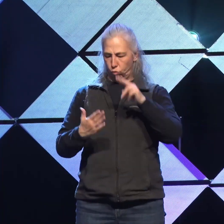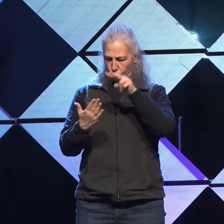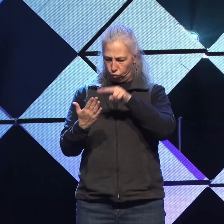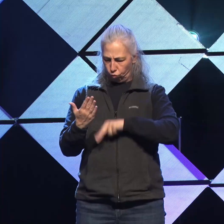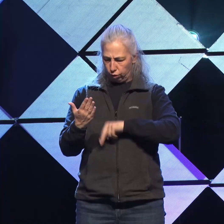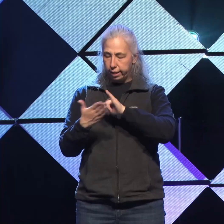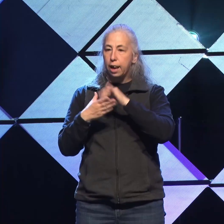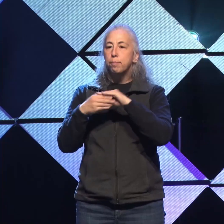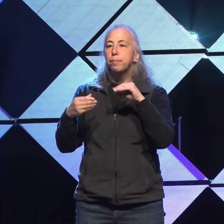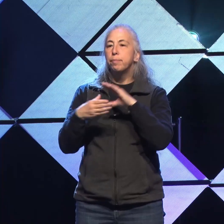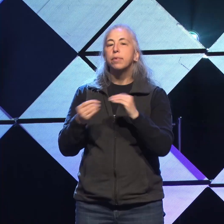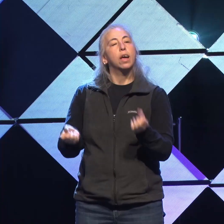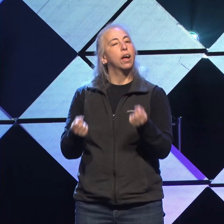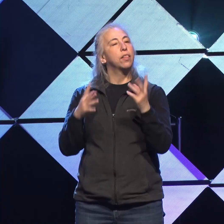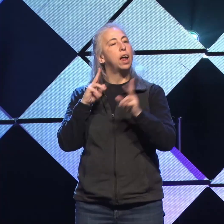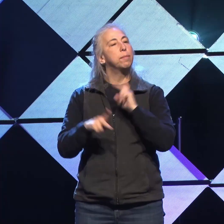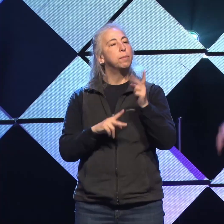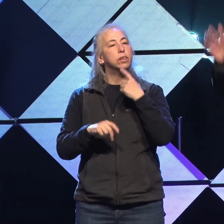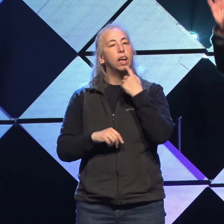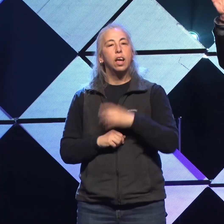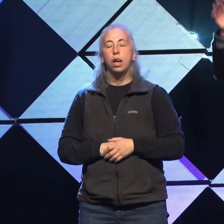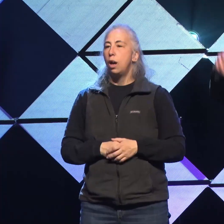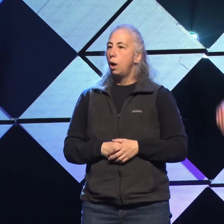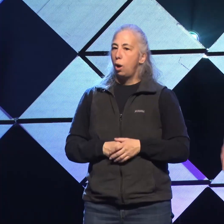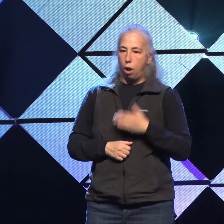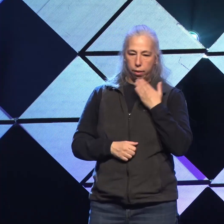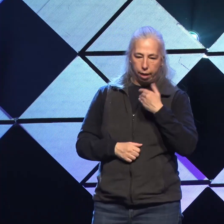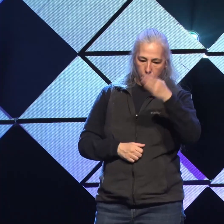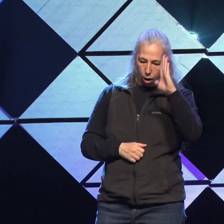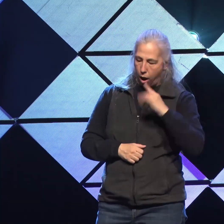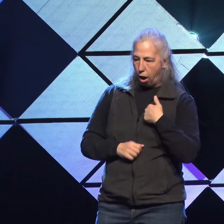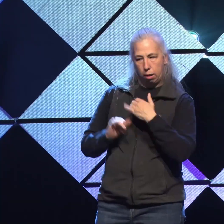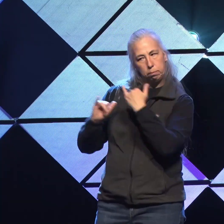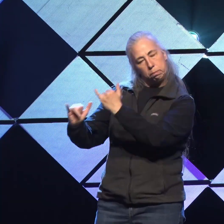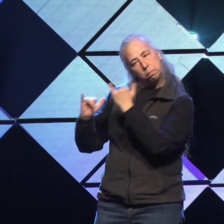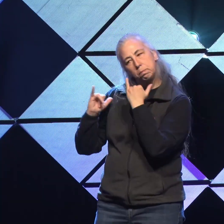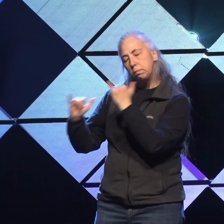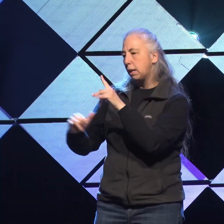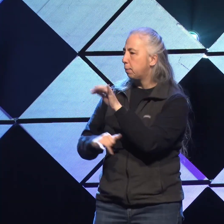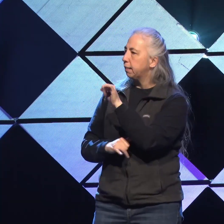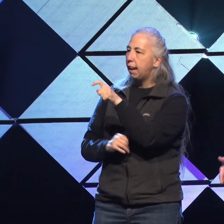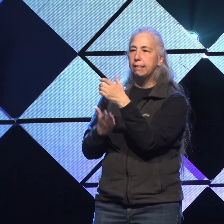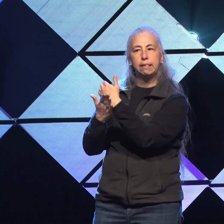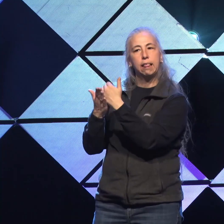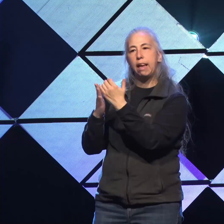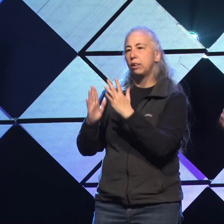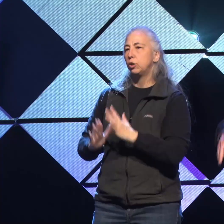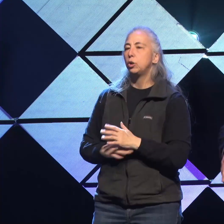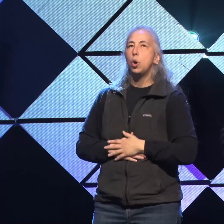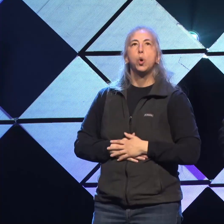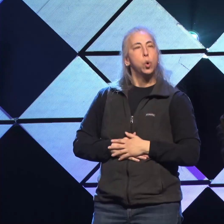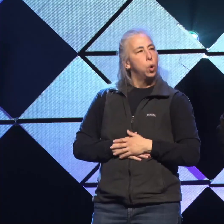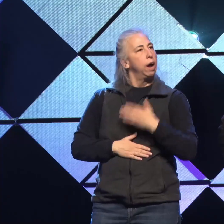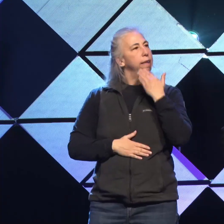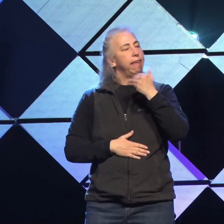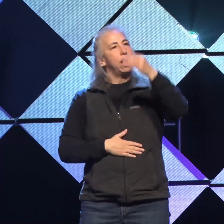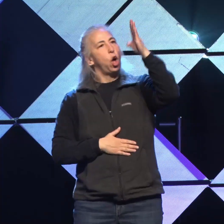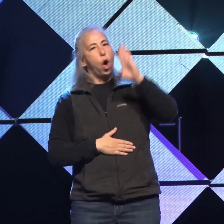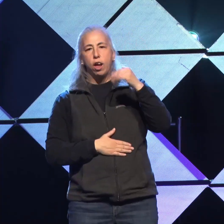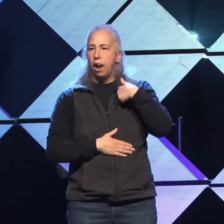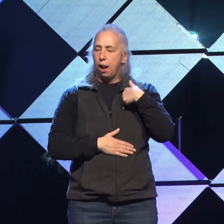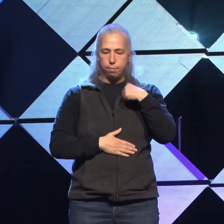a lot of them say? They go, man, thank God I'm not like that tax collector. Not like a tax collector. Thank God I'm not like